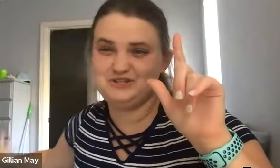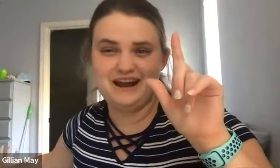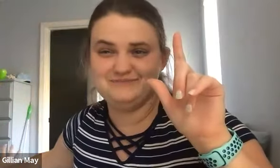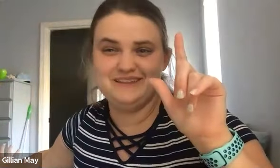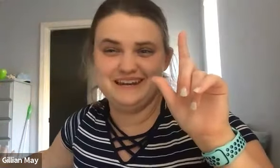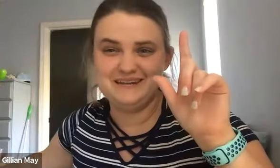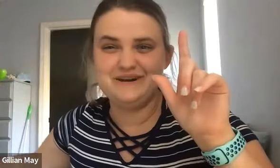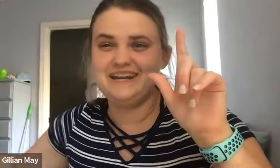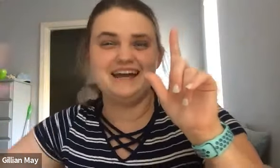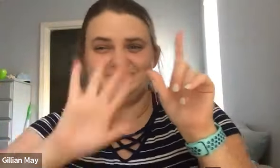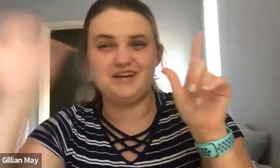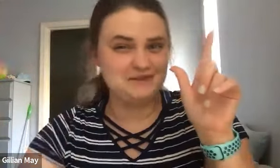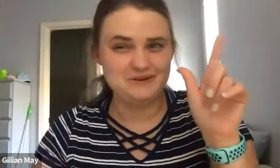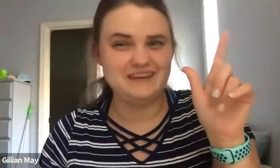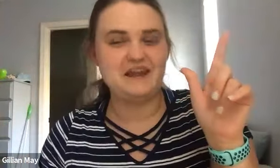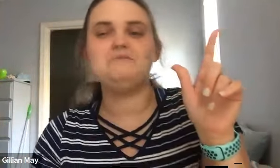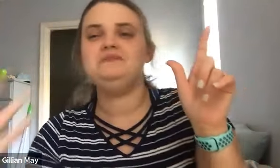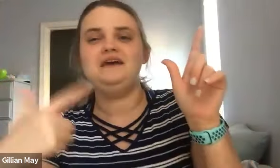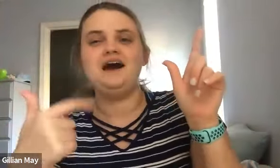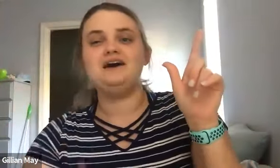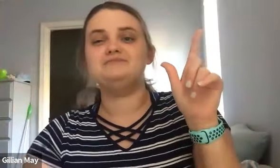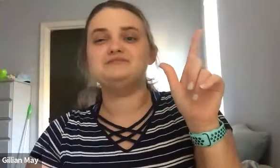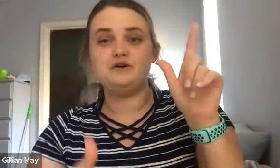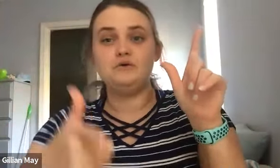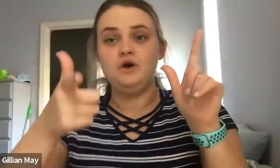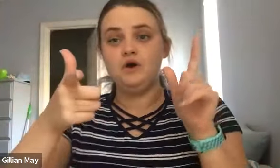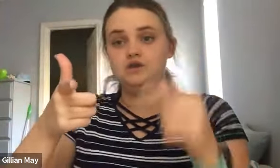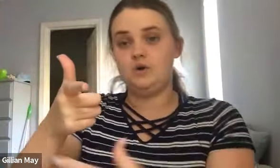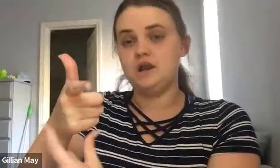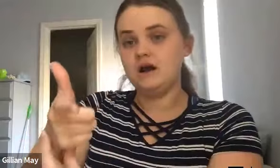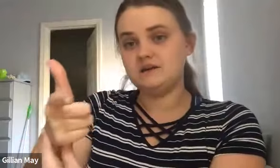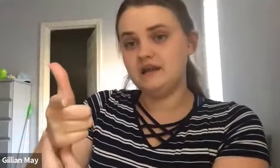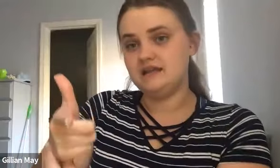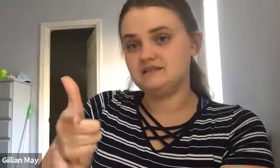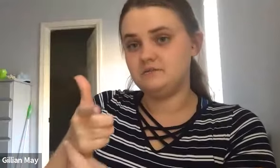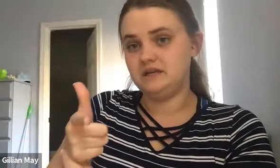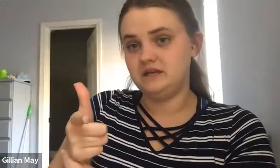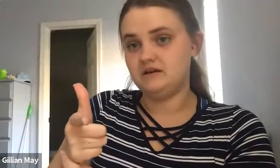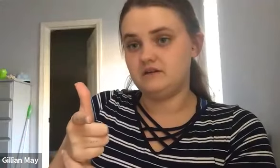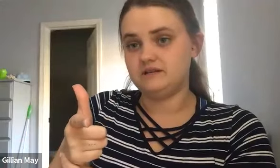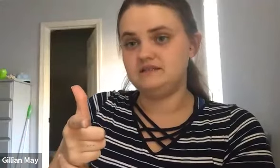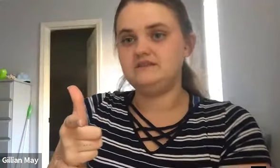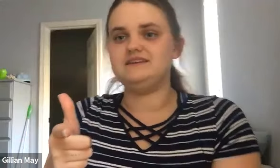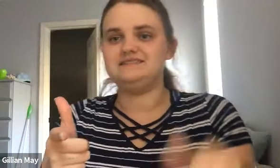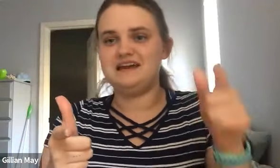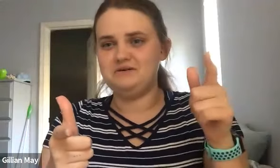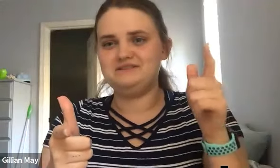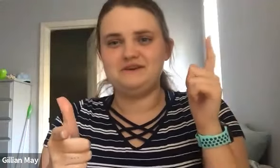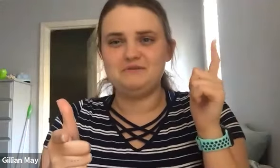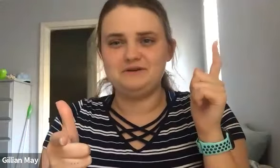distract me than anybody. I just thought I'd point that out. So your non-dominant hand is going to be kind of resting like this. I know it's a very weird